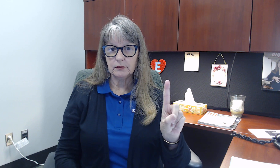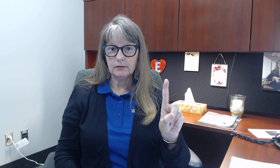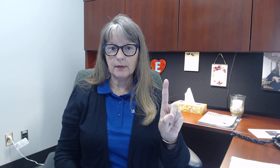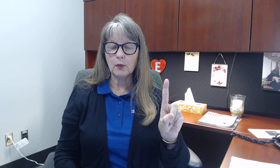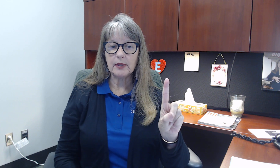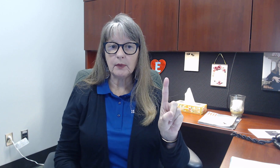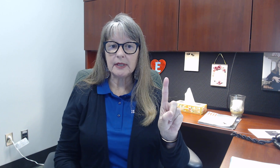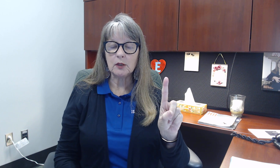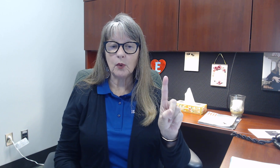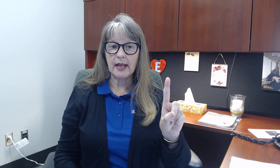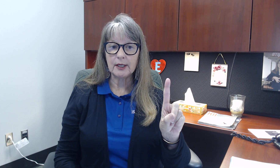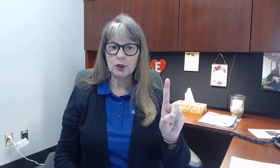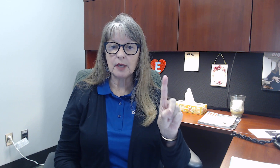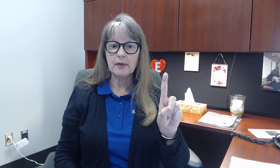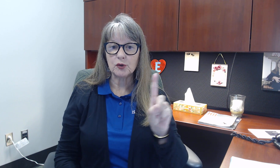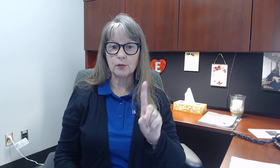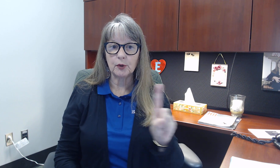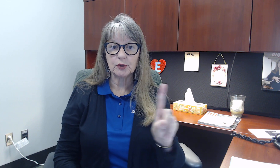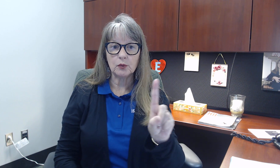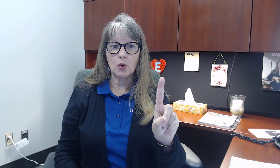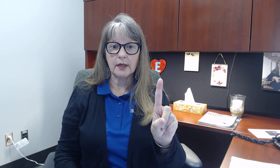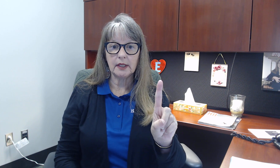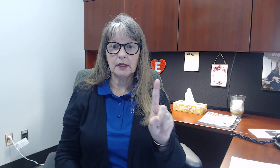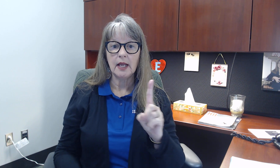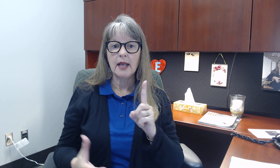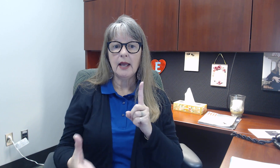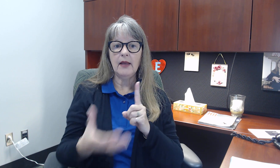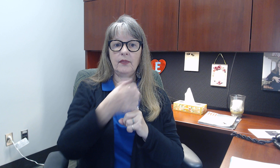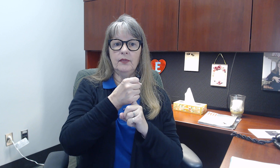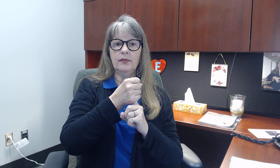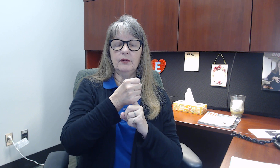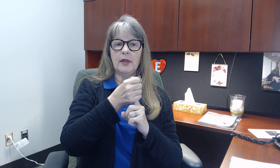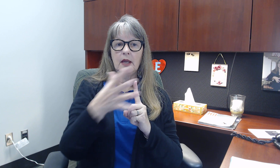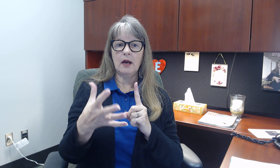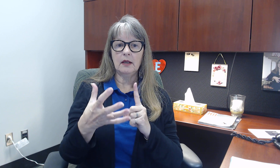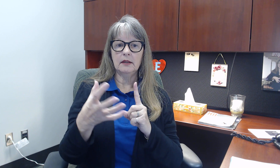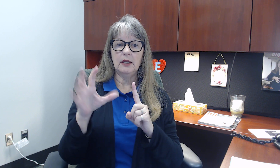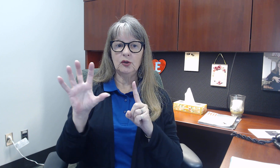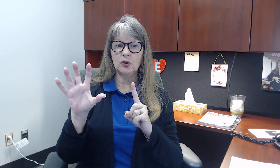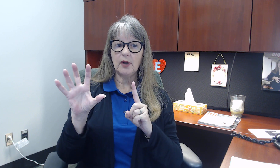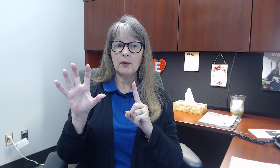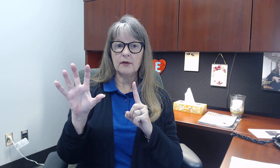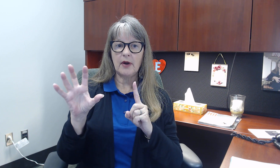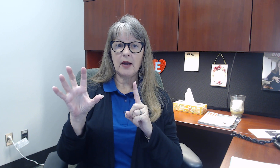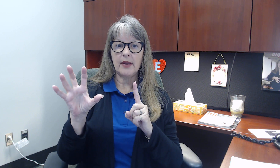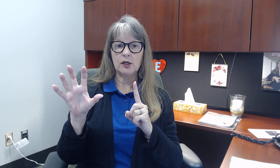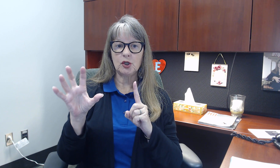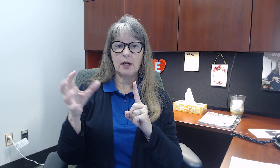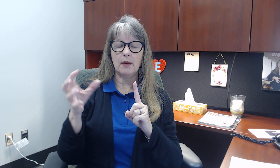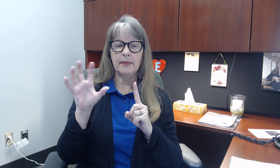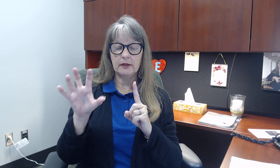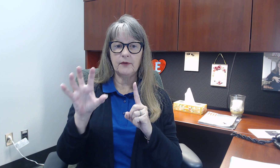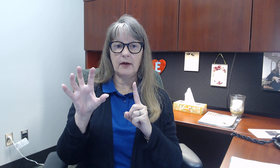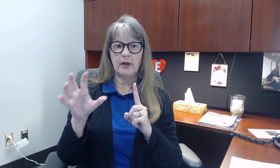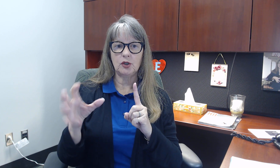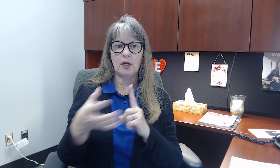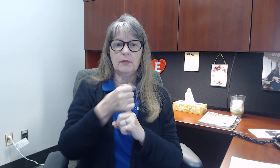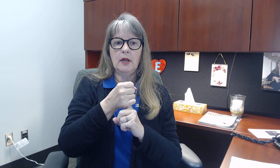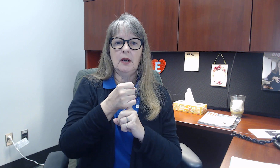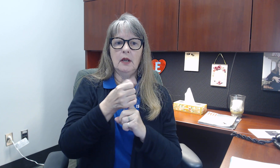Remember when we did the 1 hand shape? That's your person walking, and and you start out with a 5 hand shape, a bent 5 hand shape,